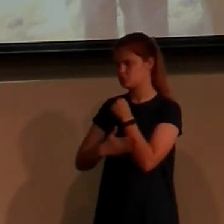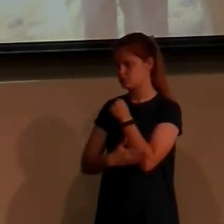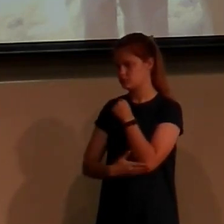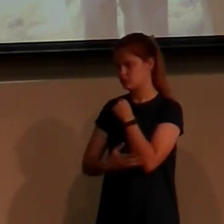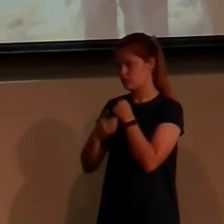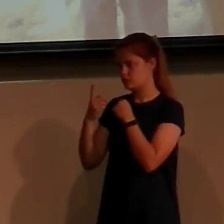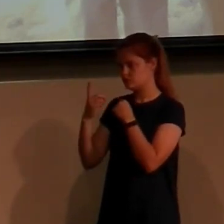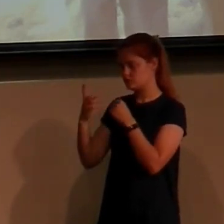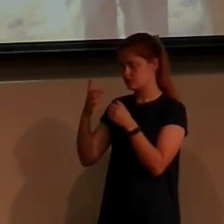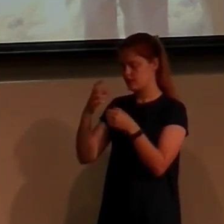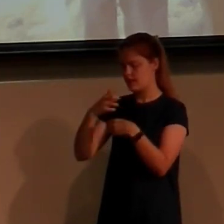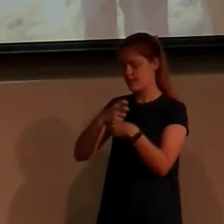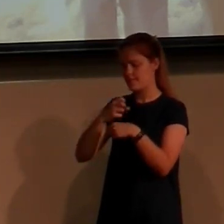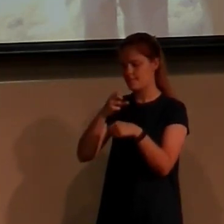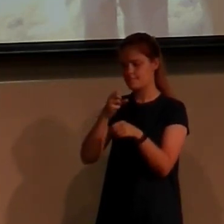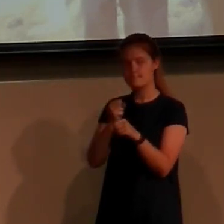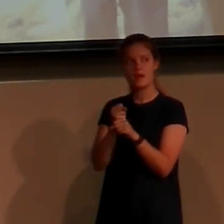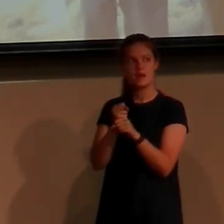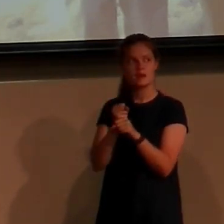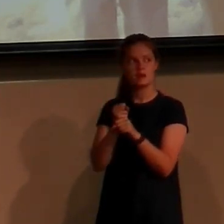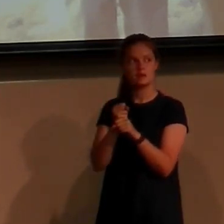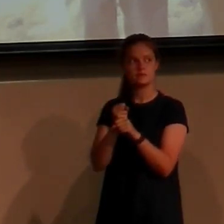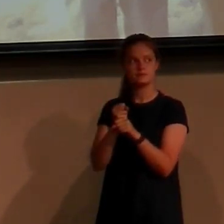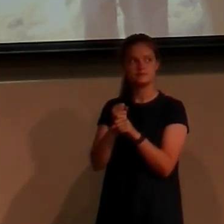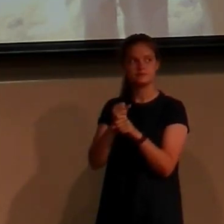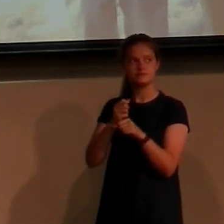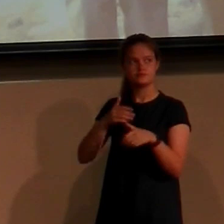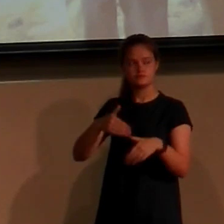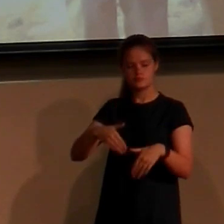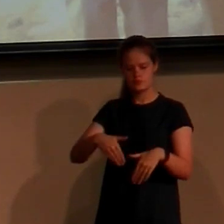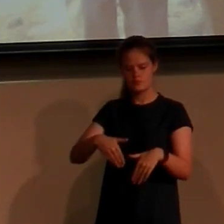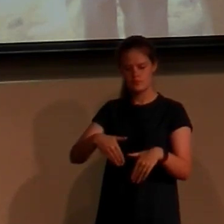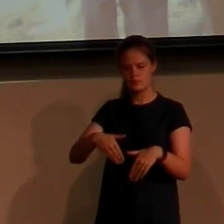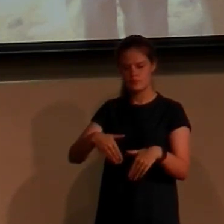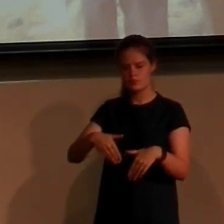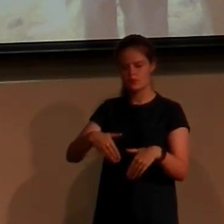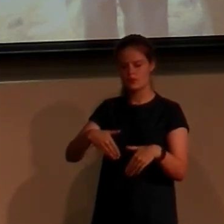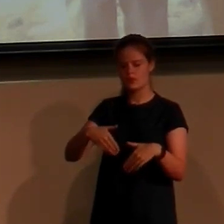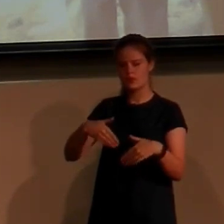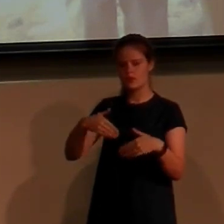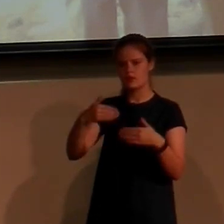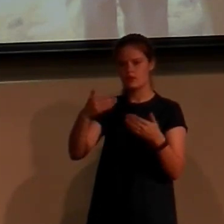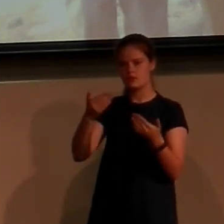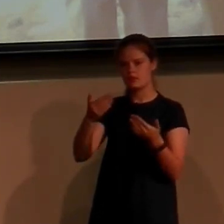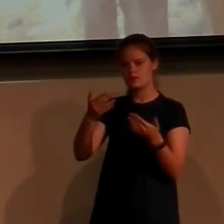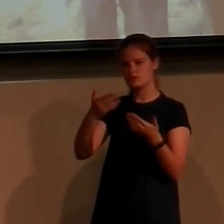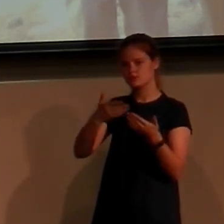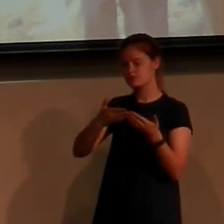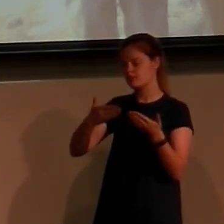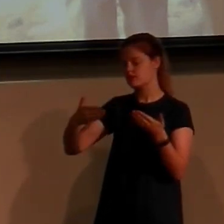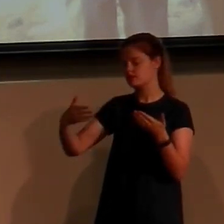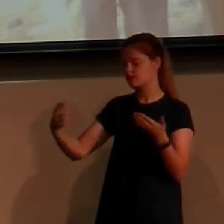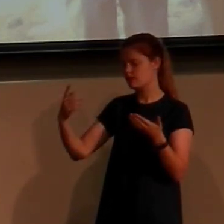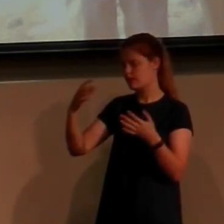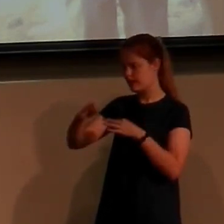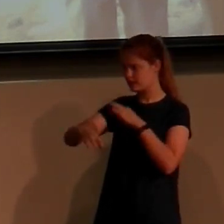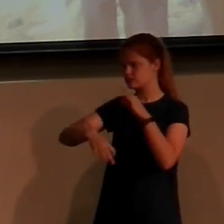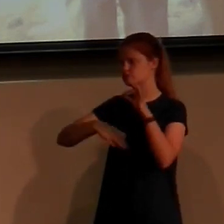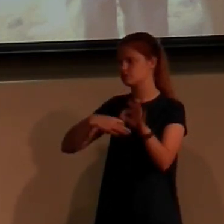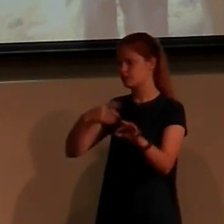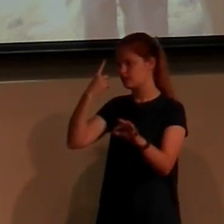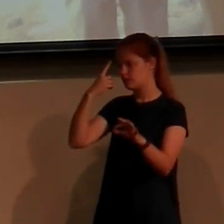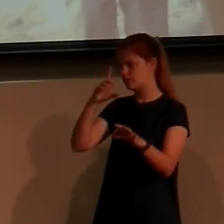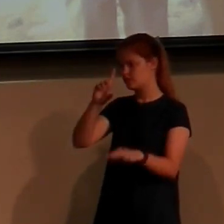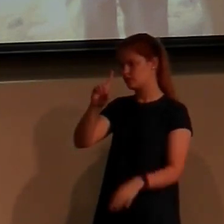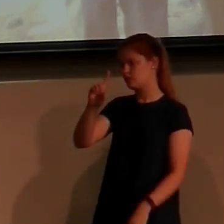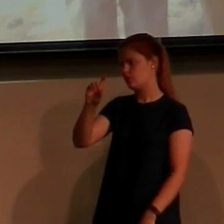made pupusas in exchange for donations. And thanks to the Lord, we were